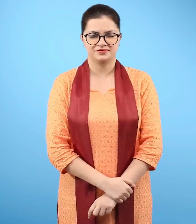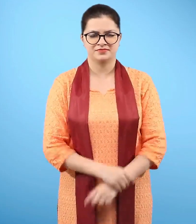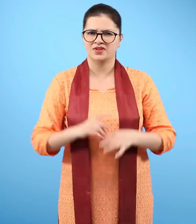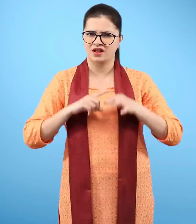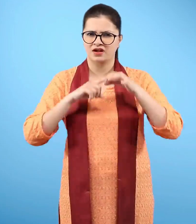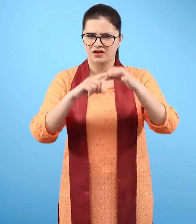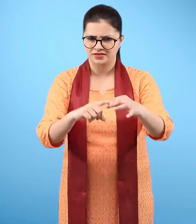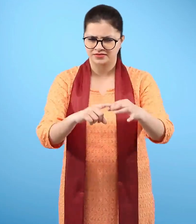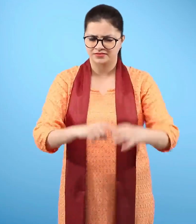Questions.